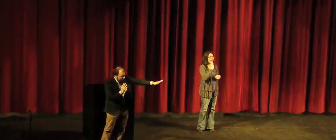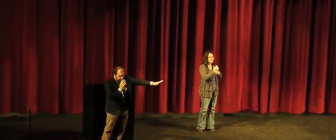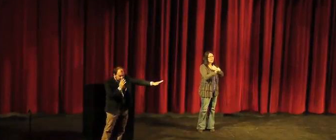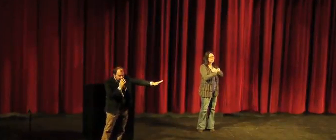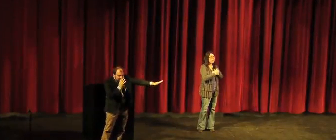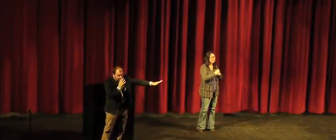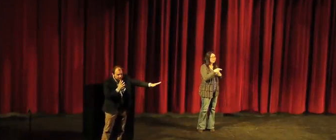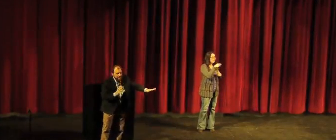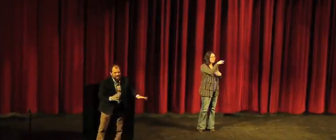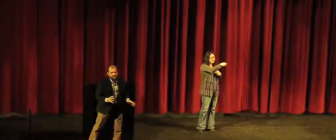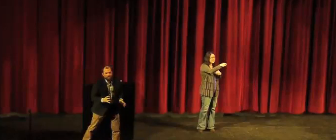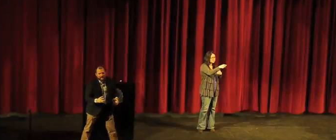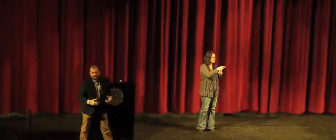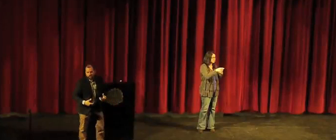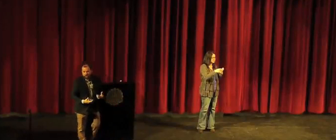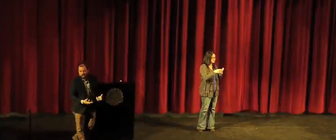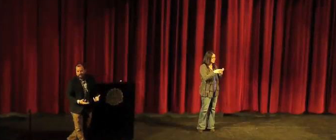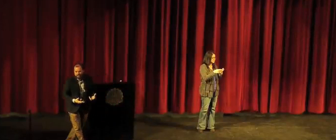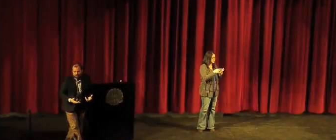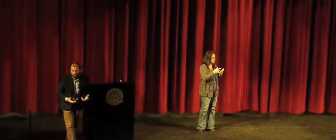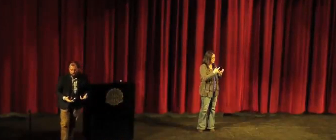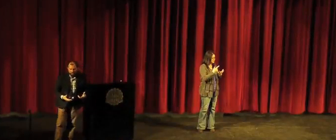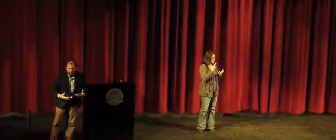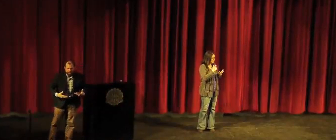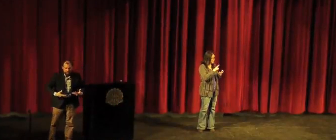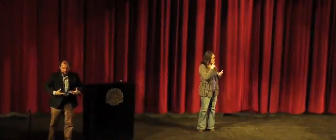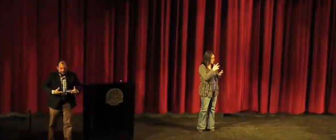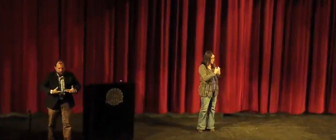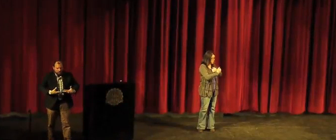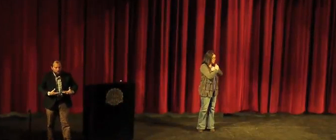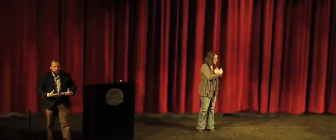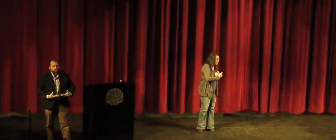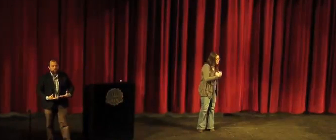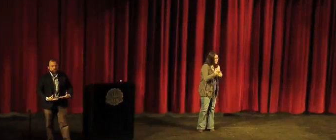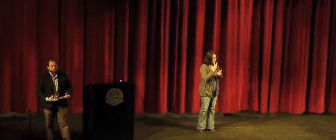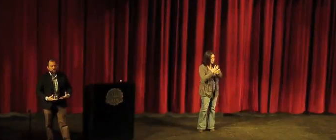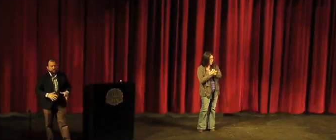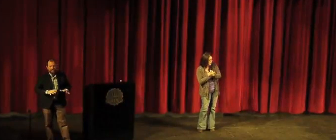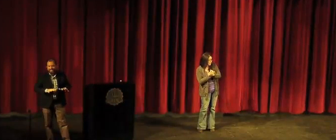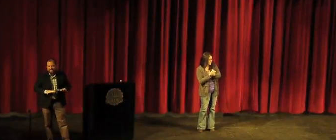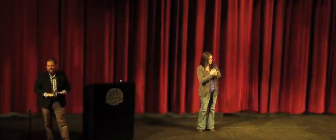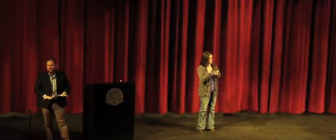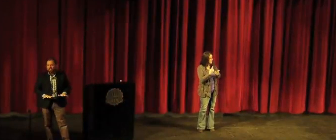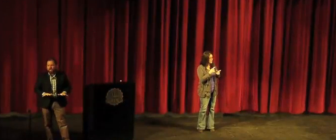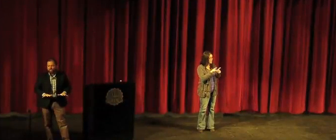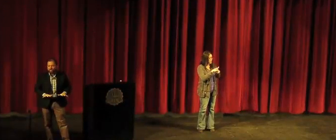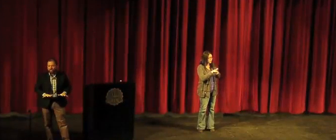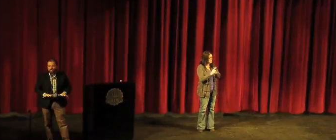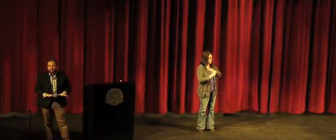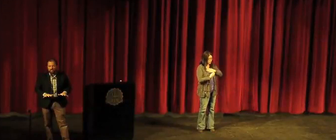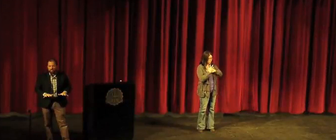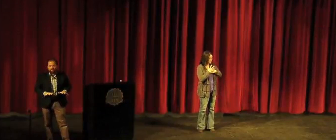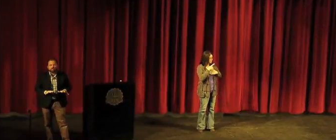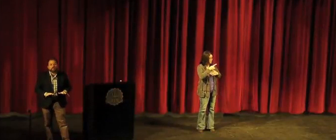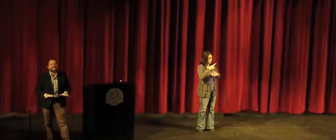this end. Because in fact, your loves and longings are something that are also shaped at an